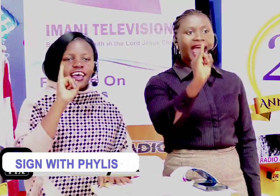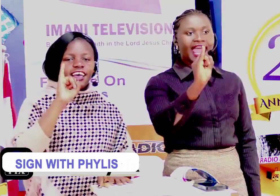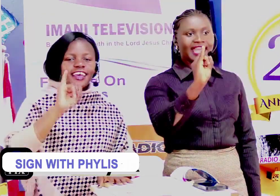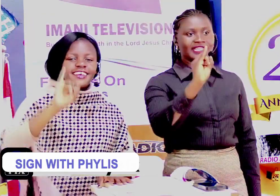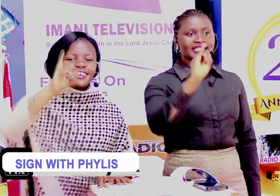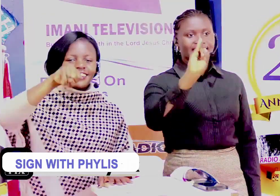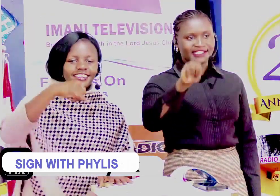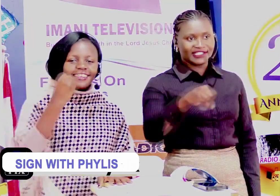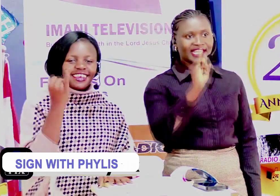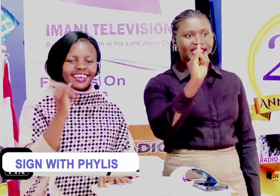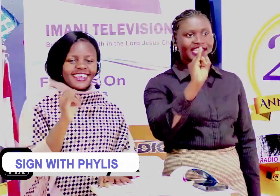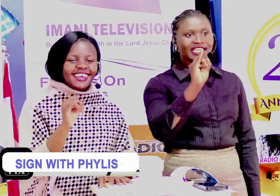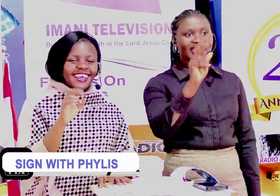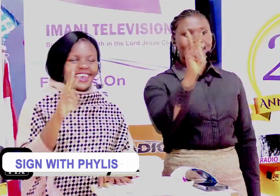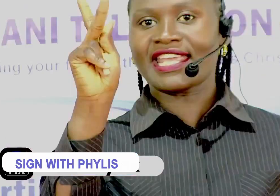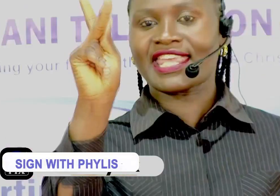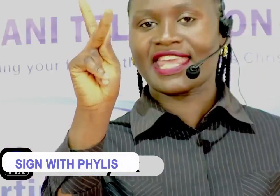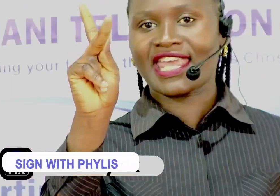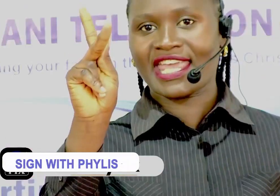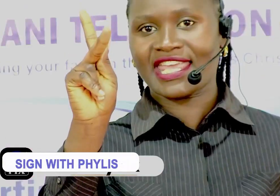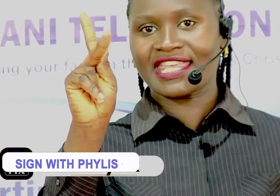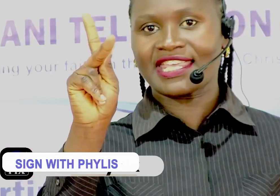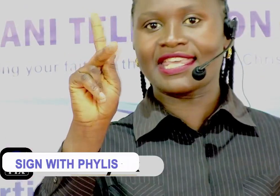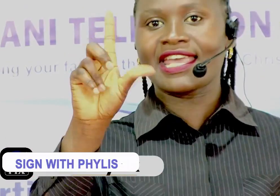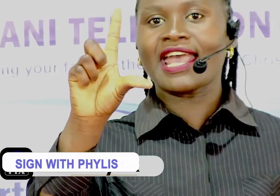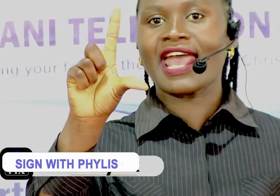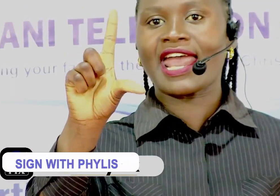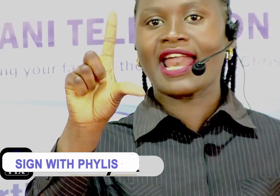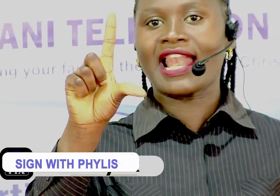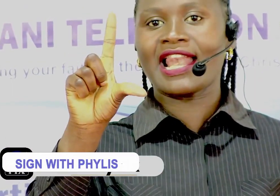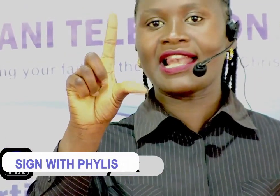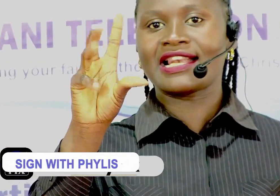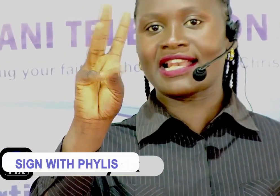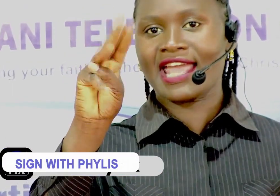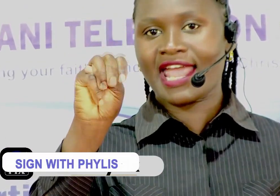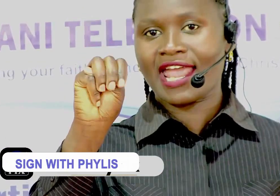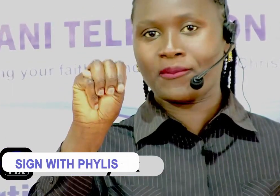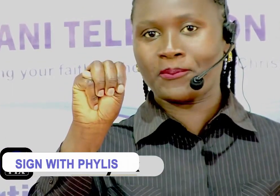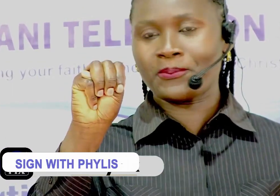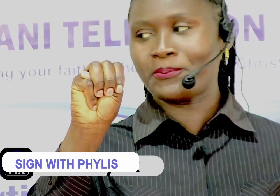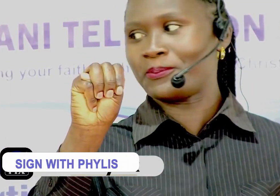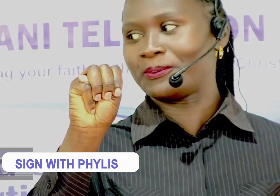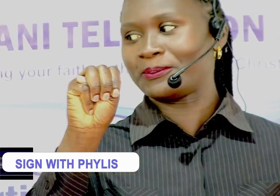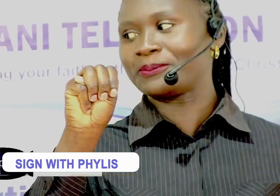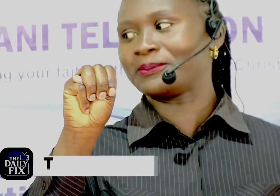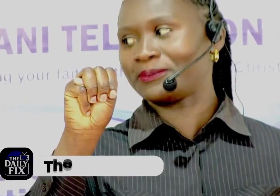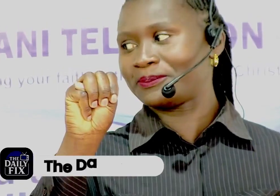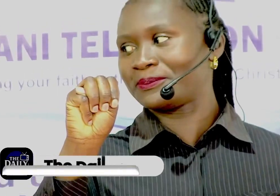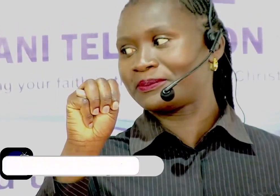I. J. K. L. M. Okay, now that's where I draw the